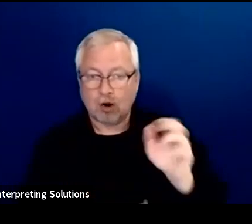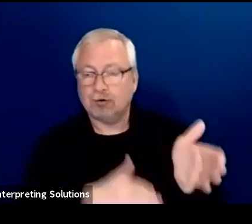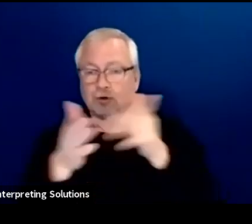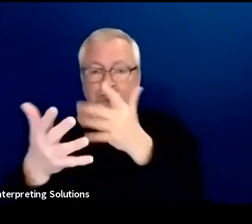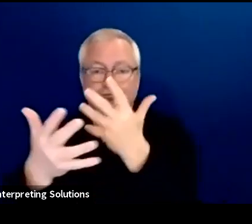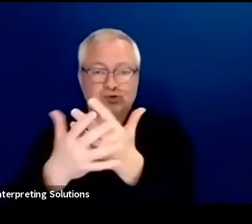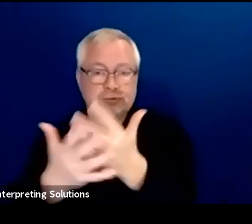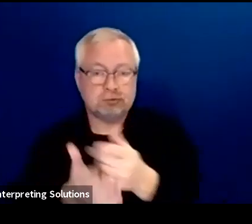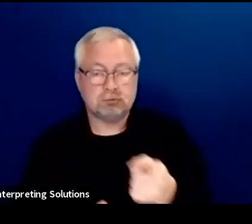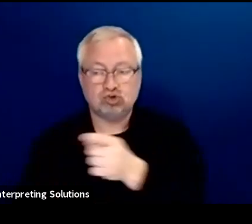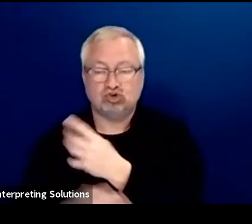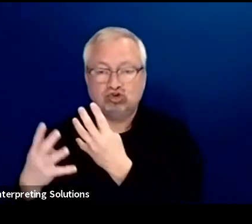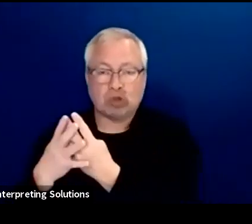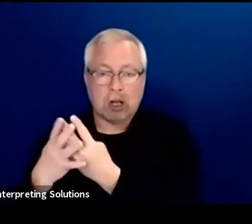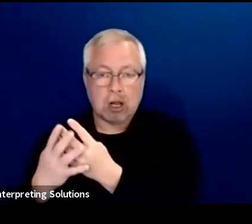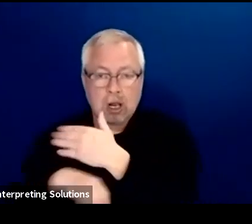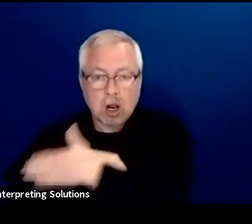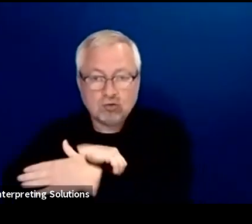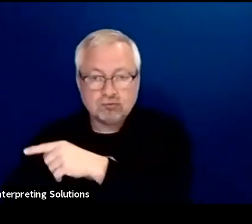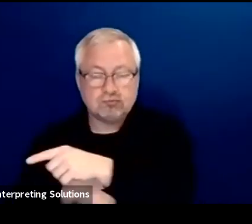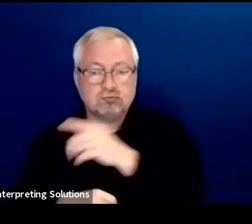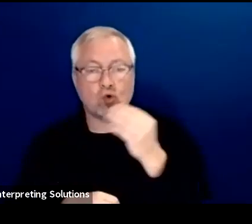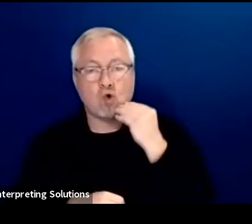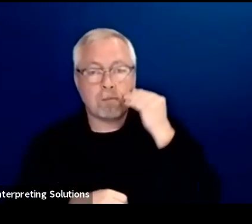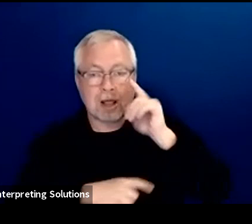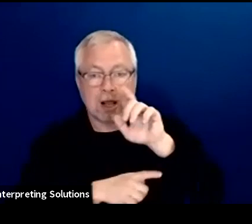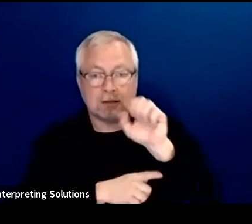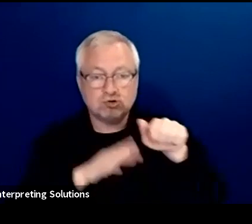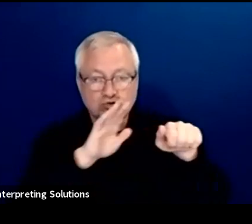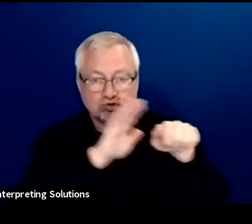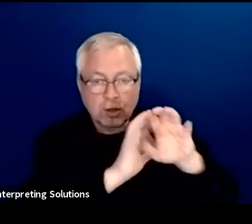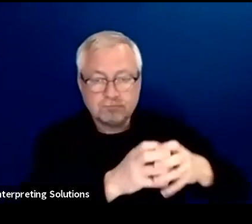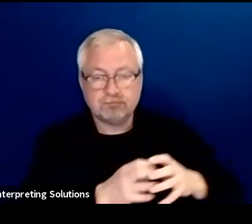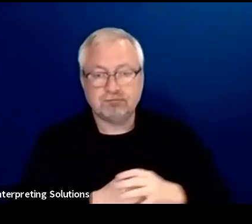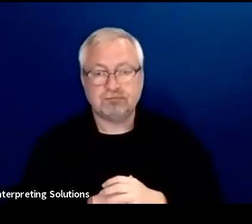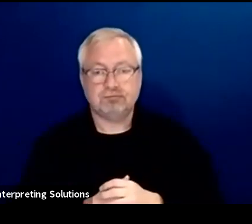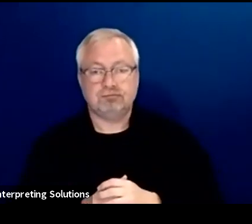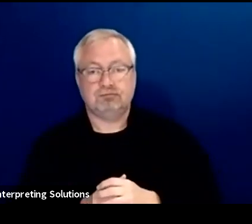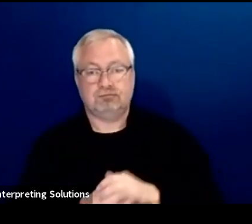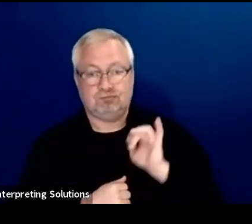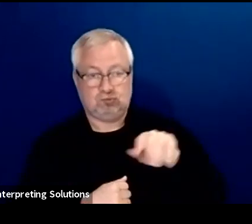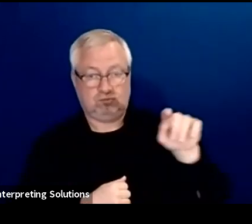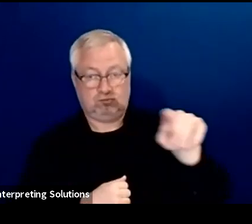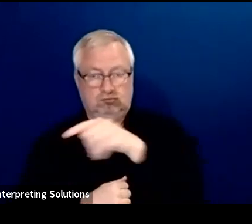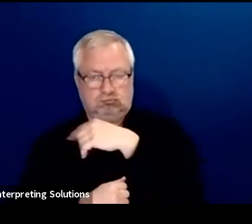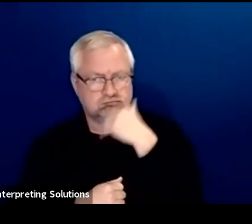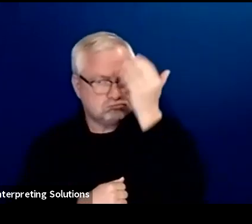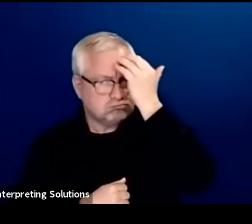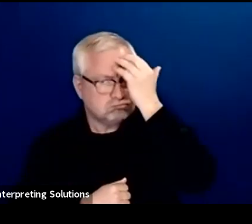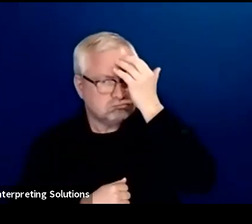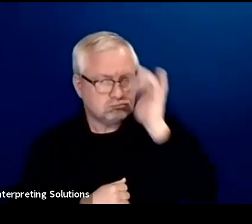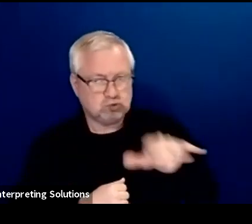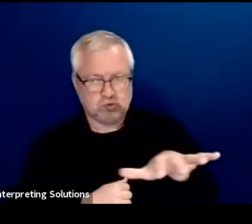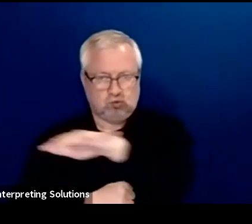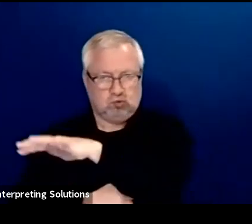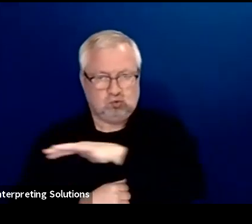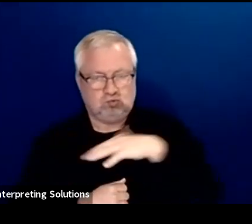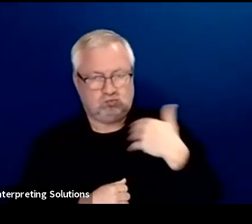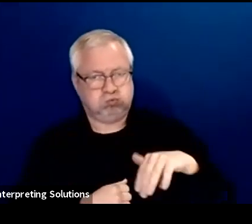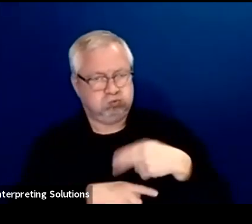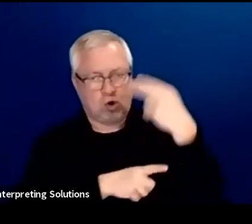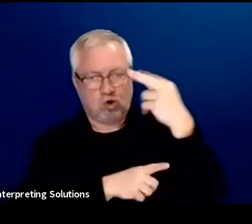Both the sheltered and unsheltered homeless populations we know are at significant risk here. And given